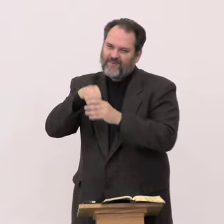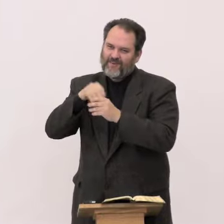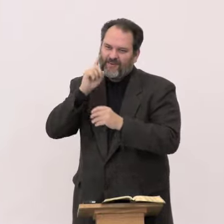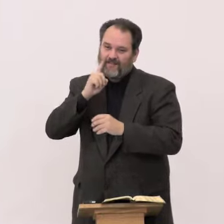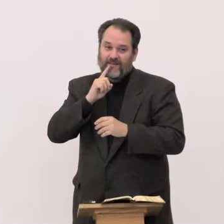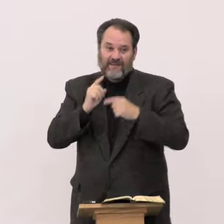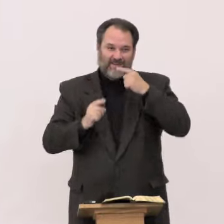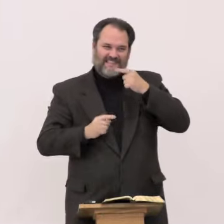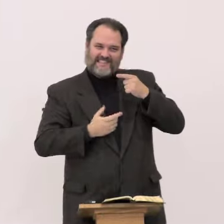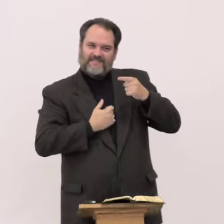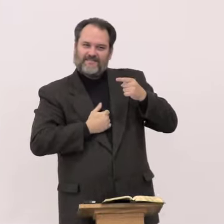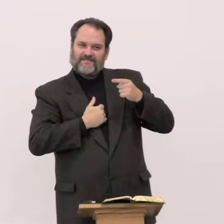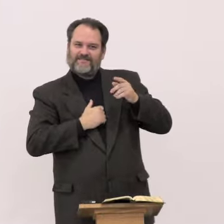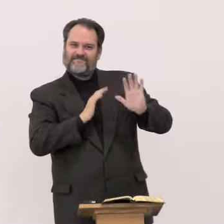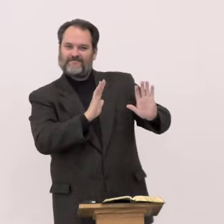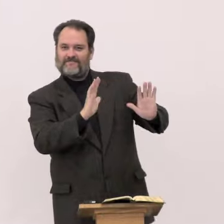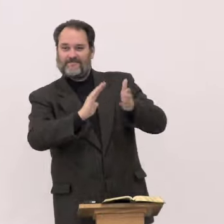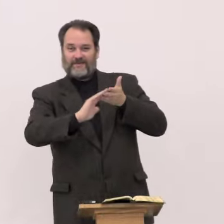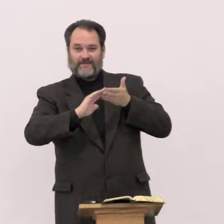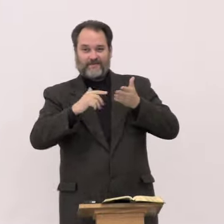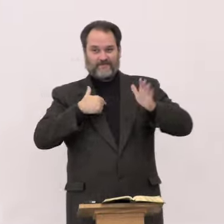I'm sorry, some hearing people are like that.